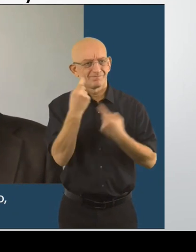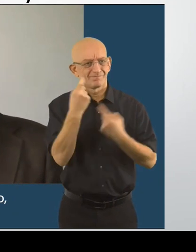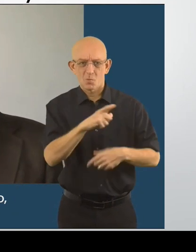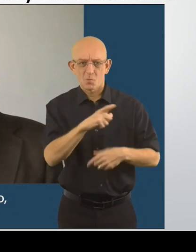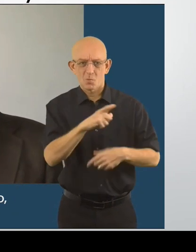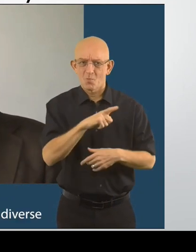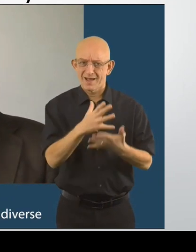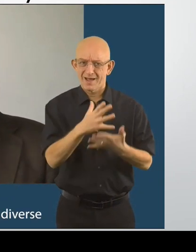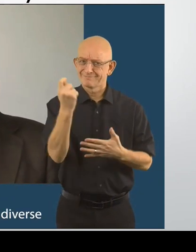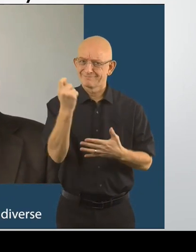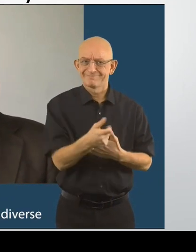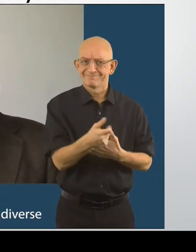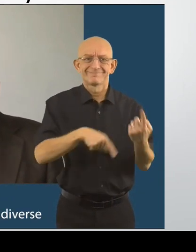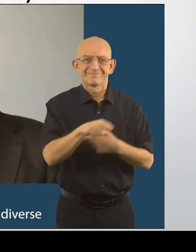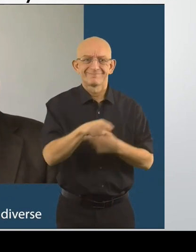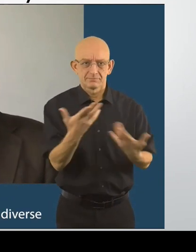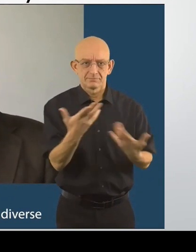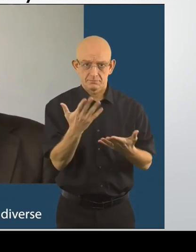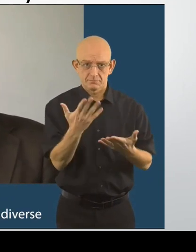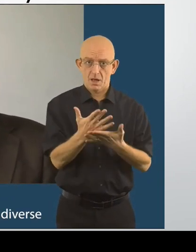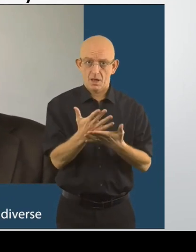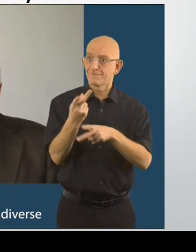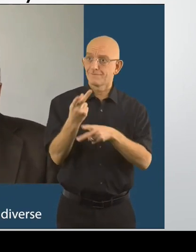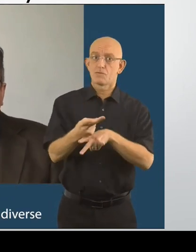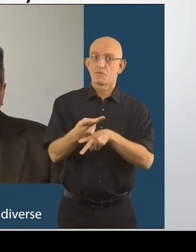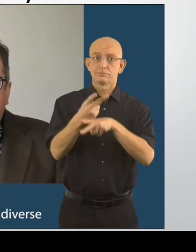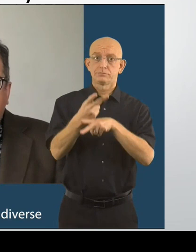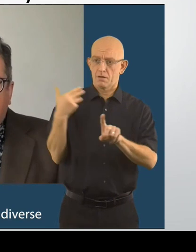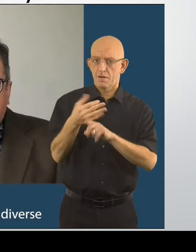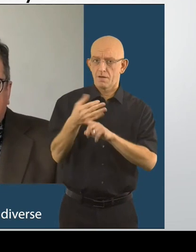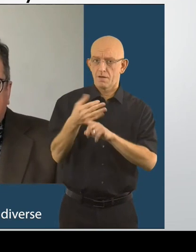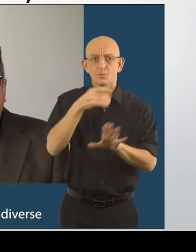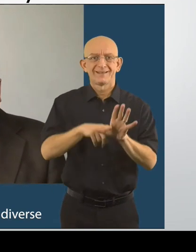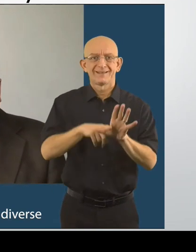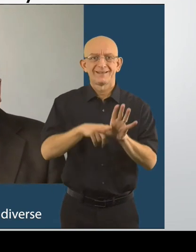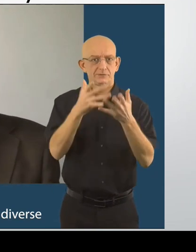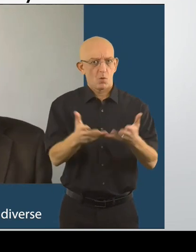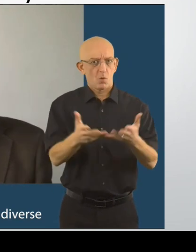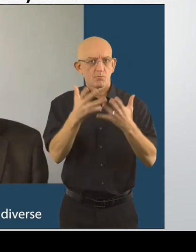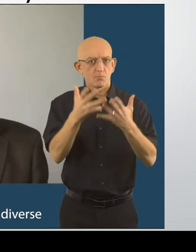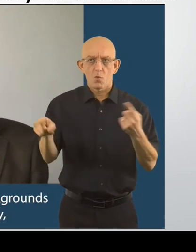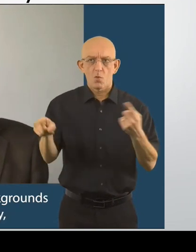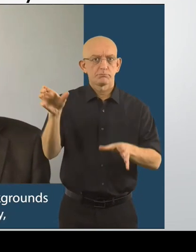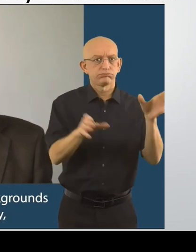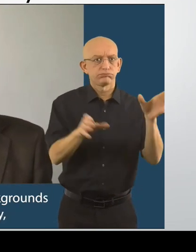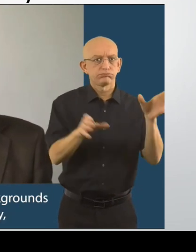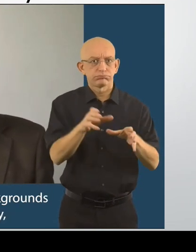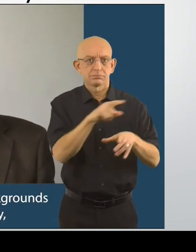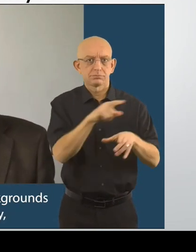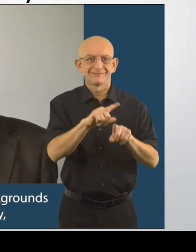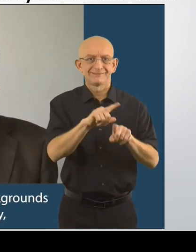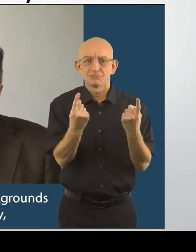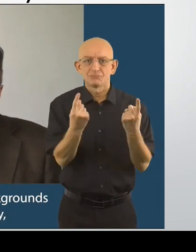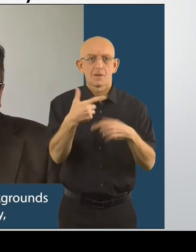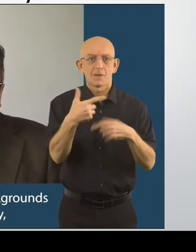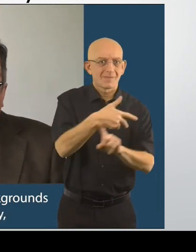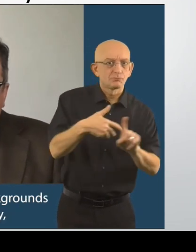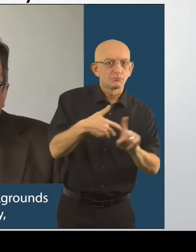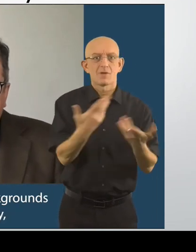why this was so, particularly as fostering has in recent years become much more diverse and recruited people